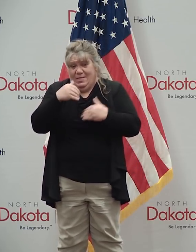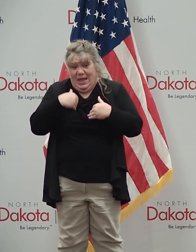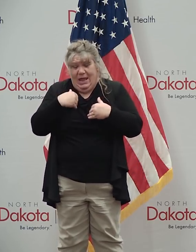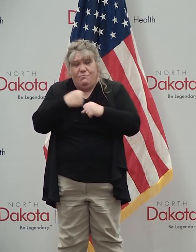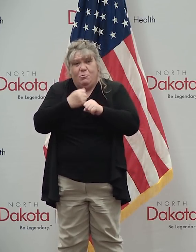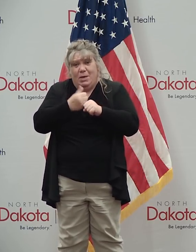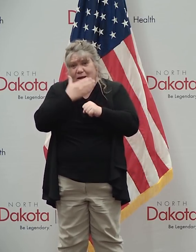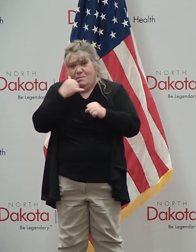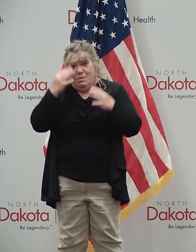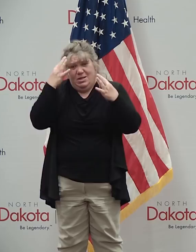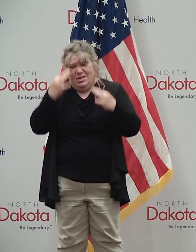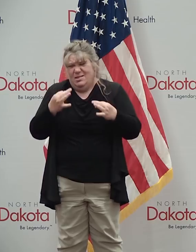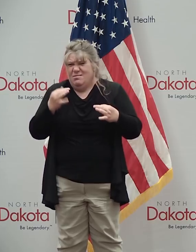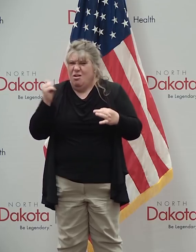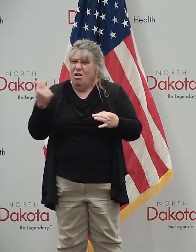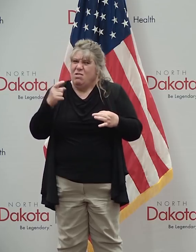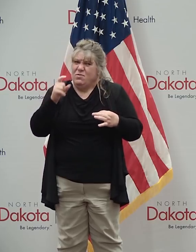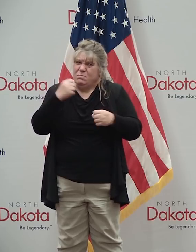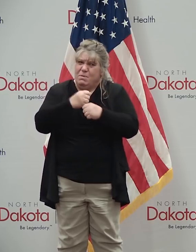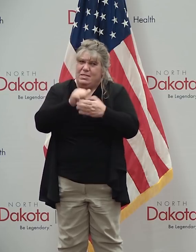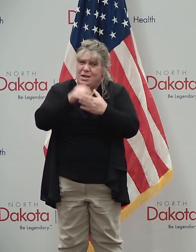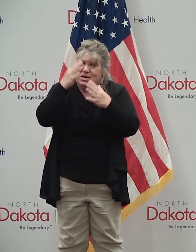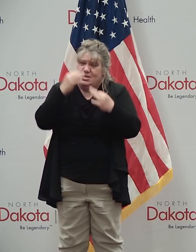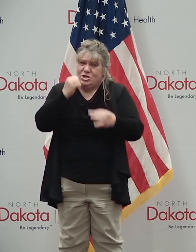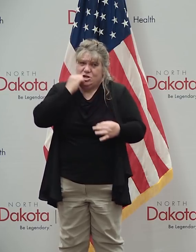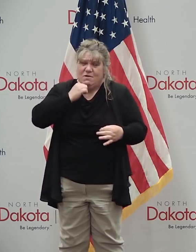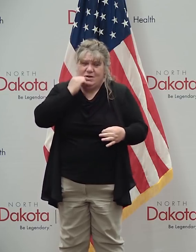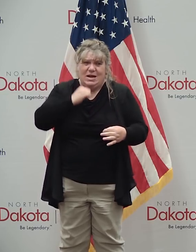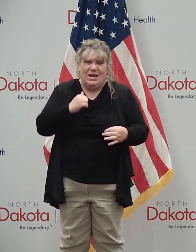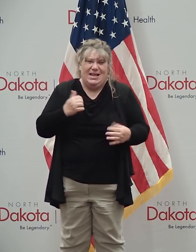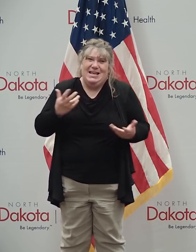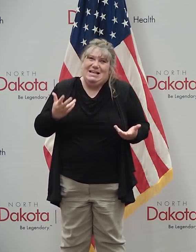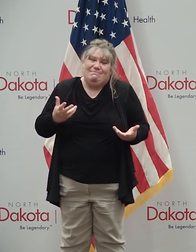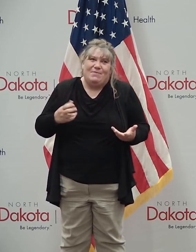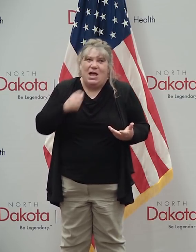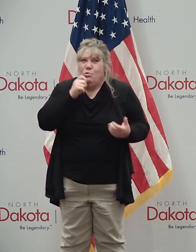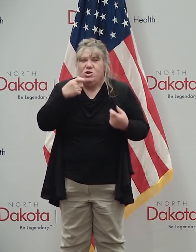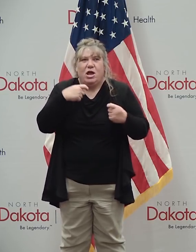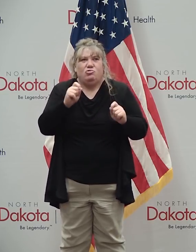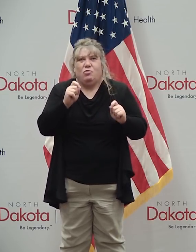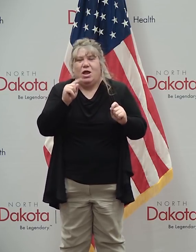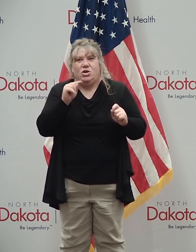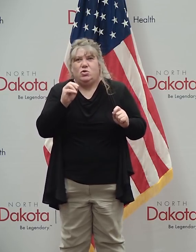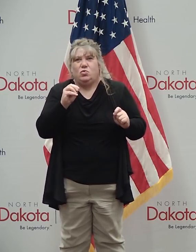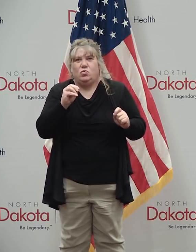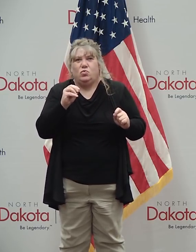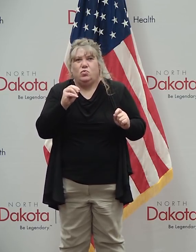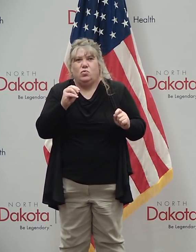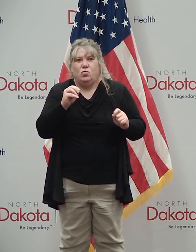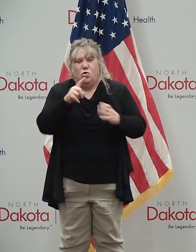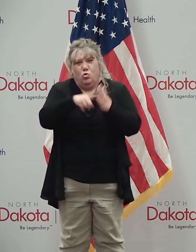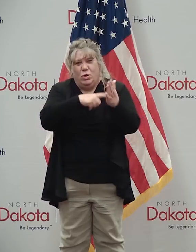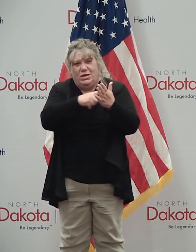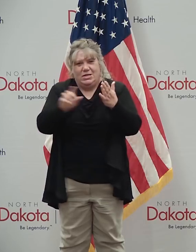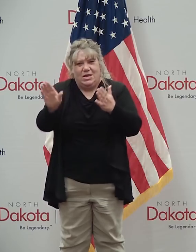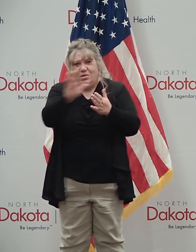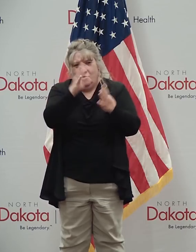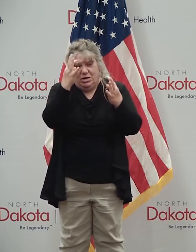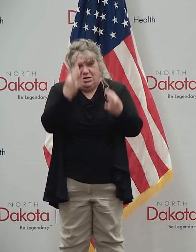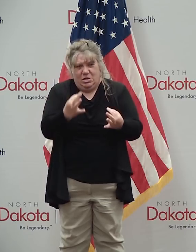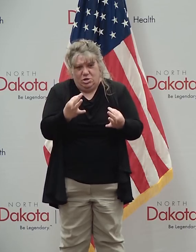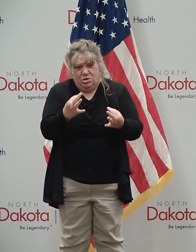us have to do every day. So I wouldn't try to characterize those decisions. I would say that we're